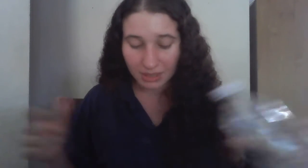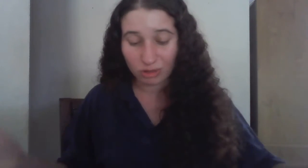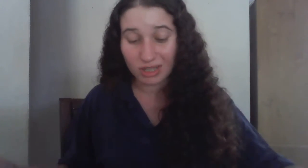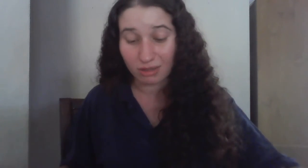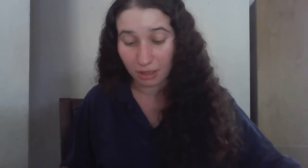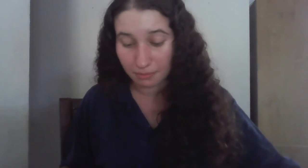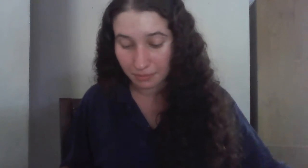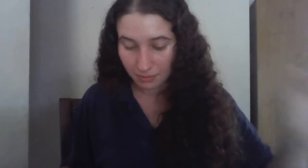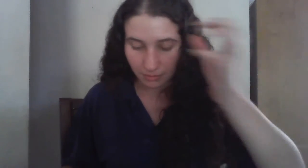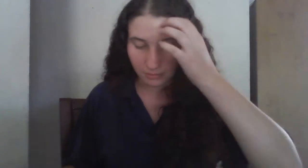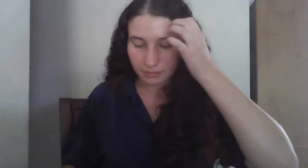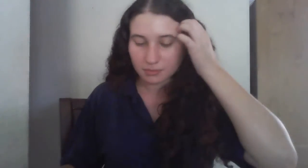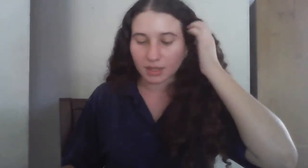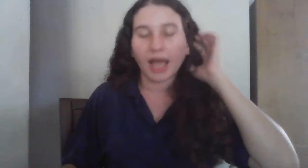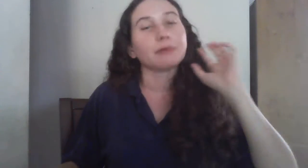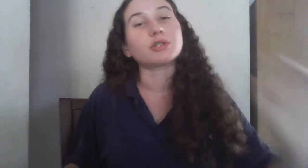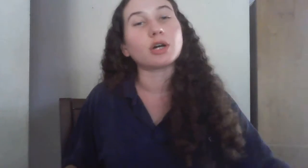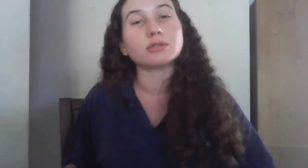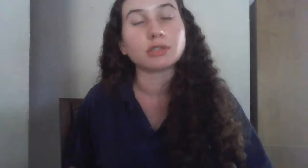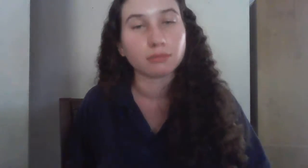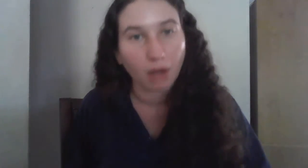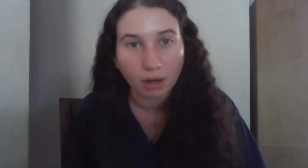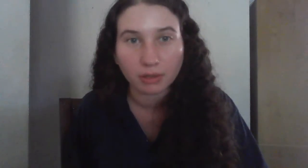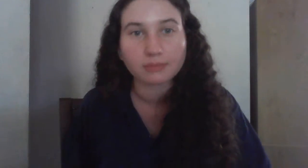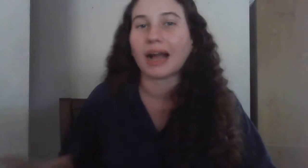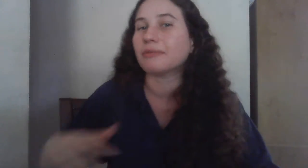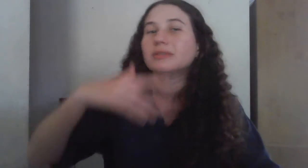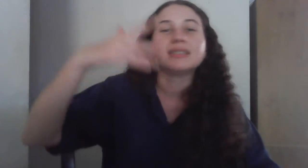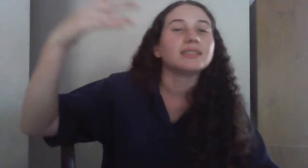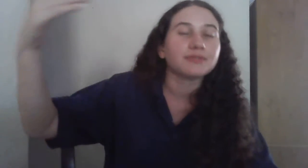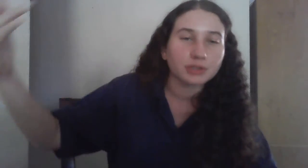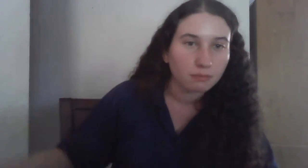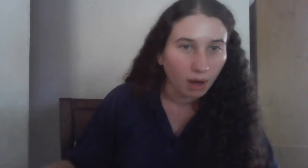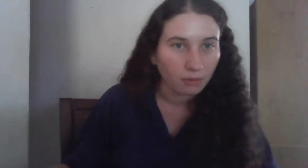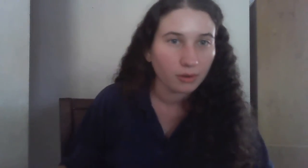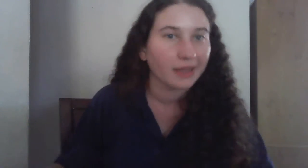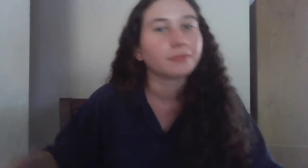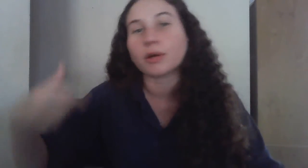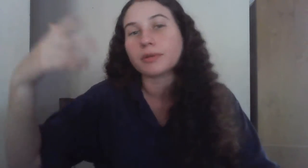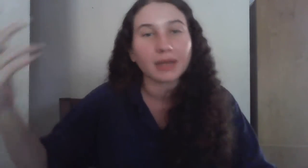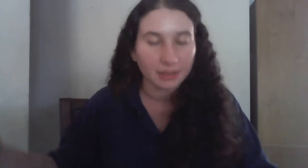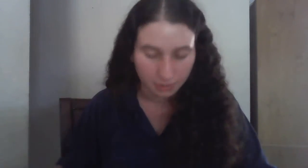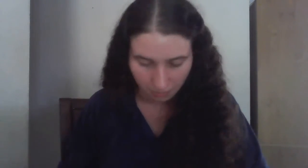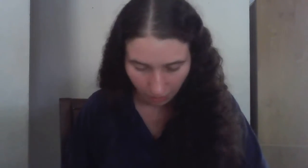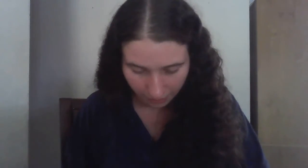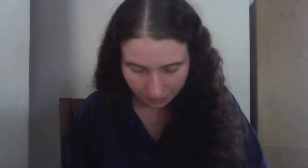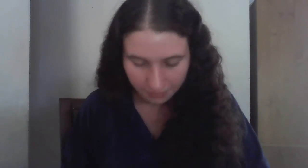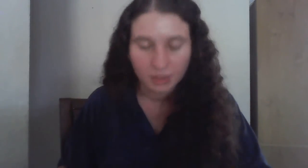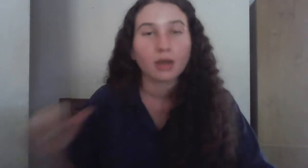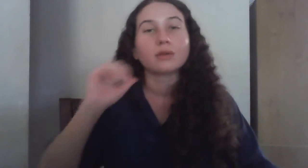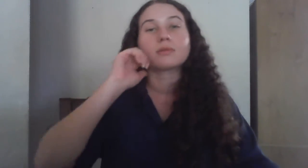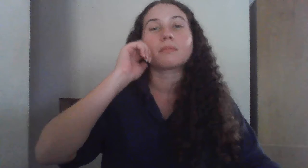So anyway, I will go tomorrow. I will leave tomorrow. I am going away tomorrow.